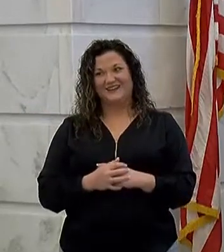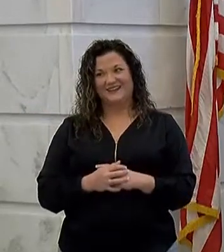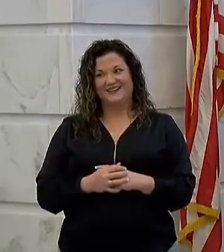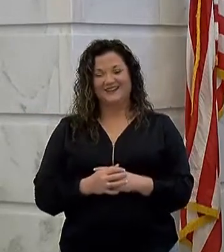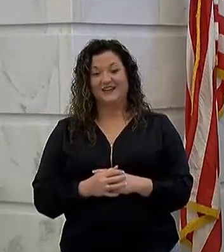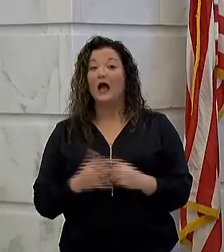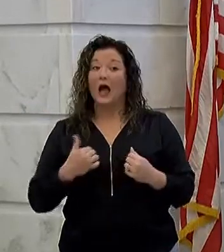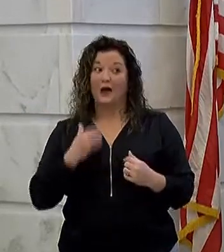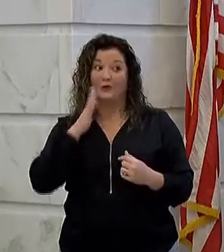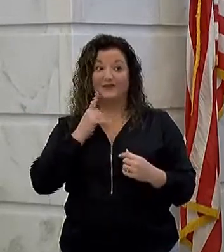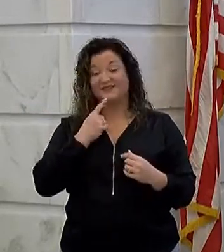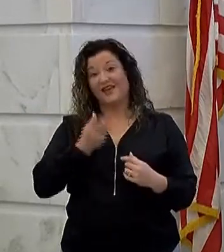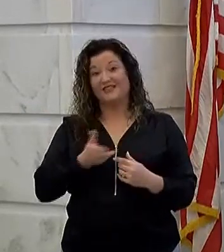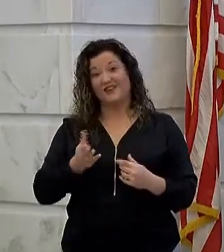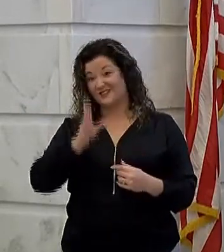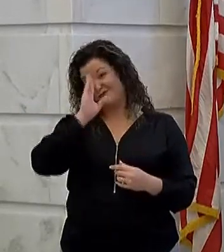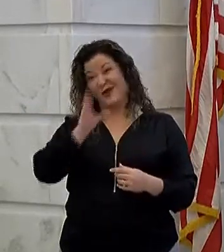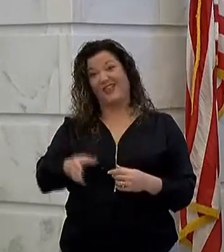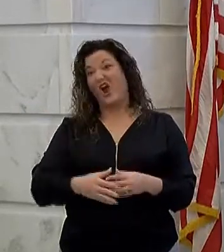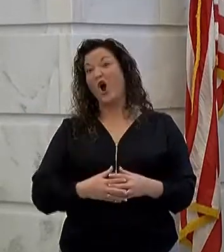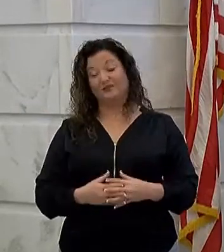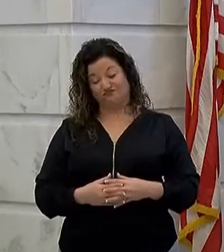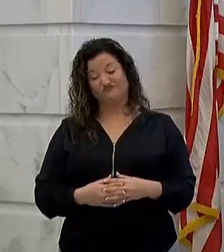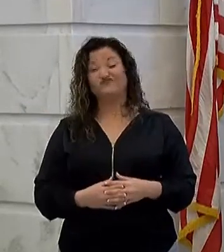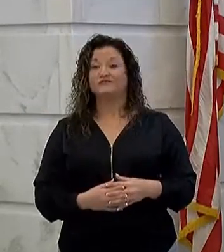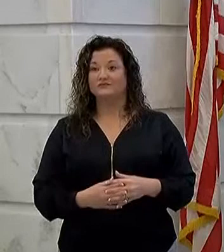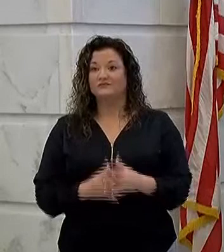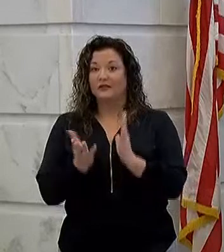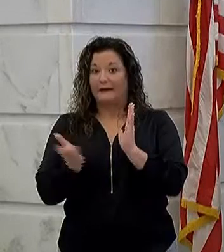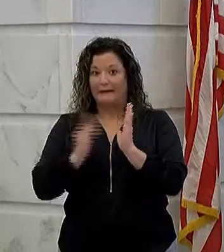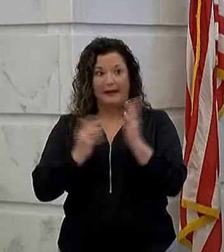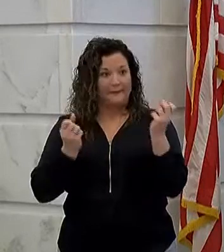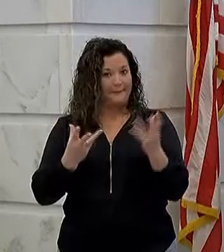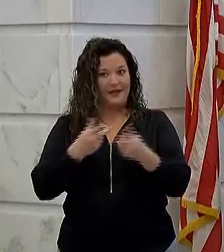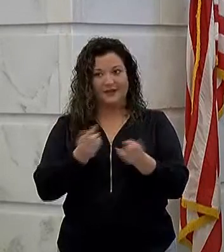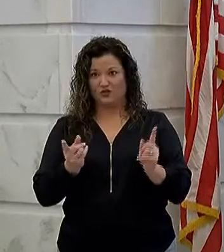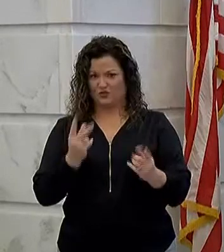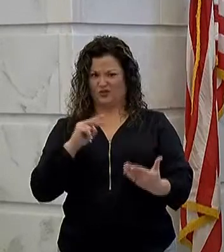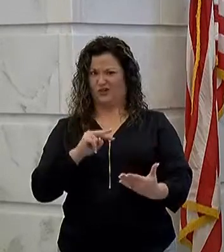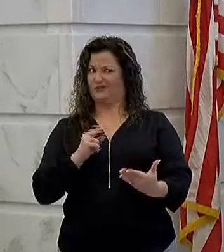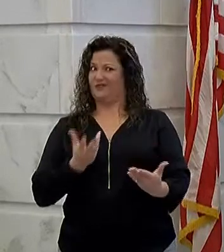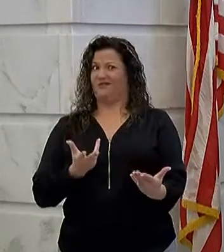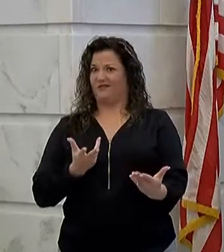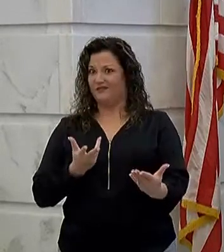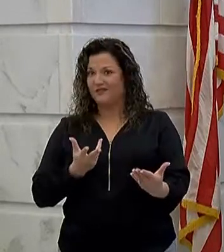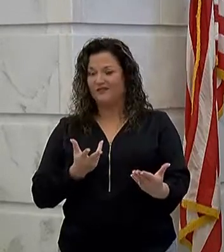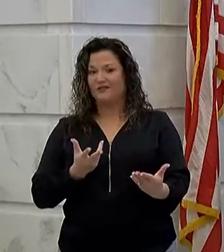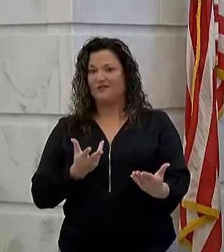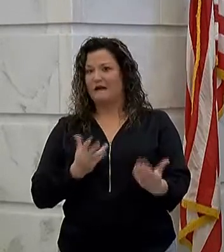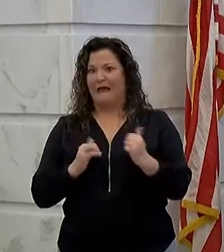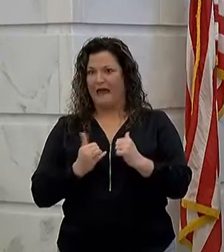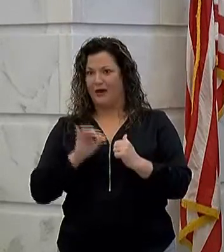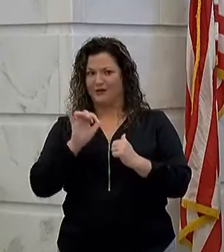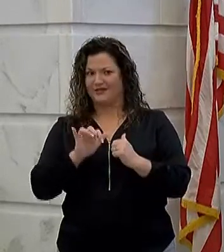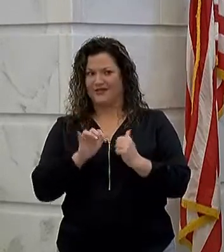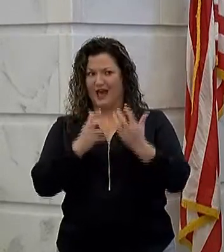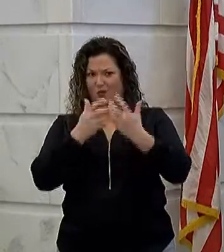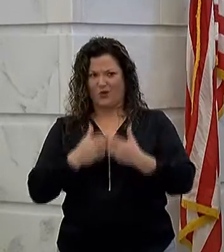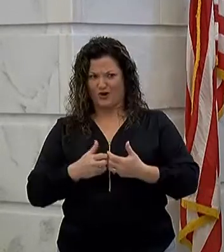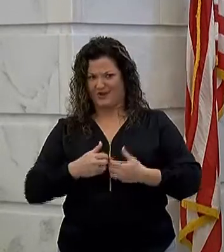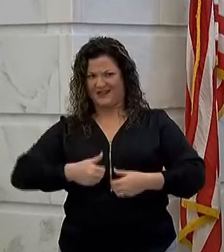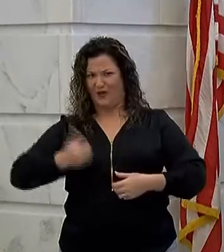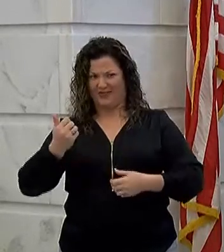And I'm just going to kind of say things the way they are on this. Again, a lot of you all look at that and you think, man, how does that all work down